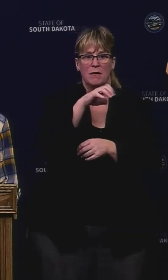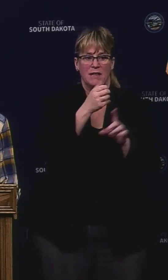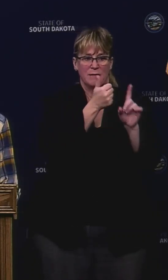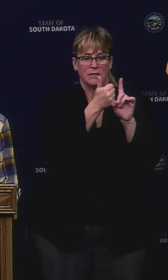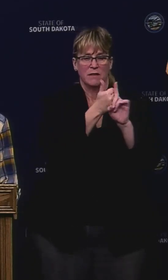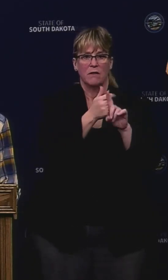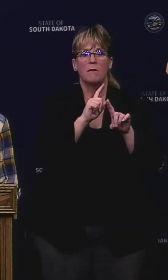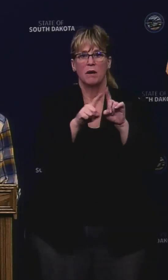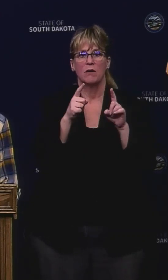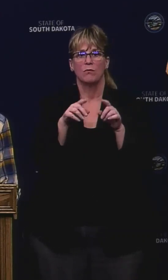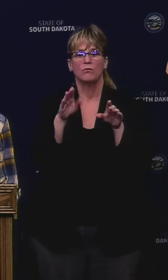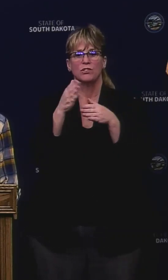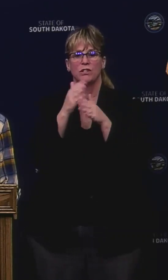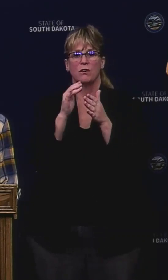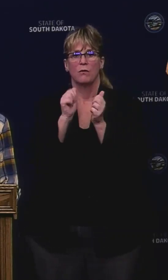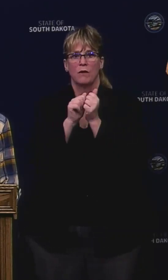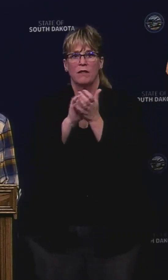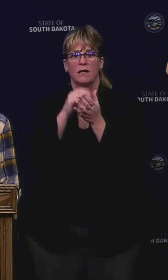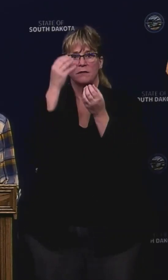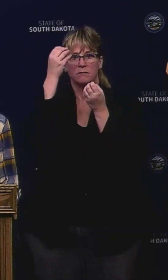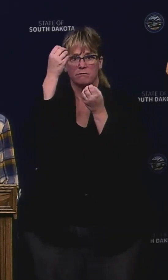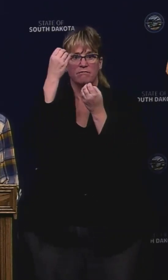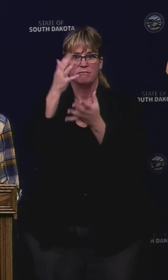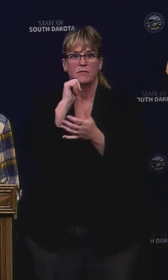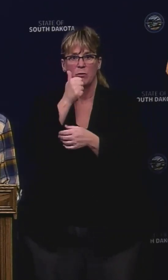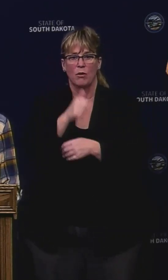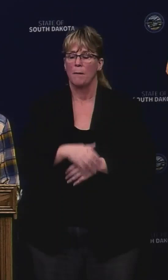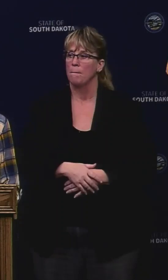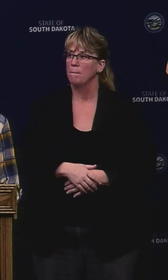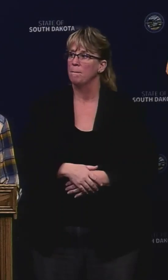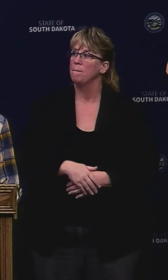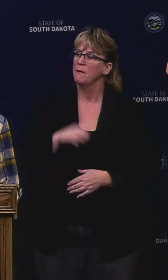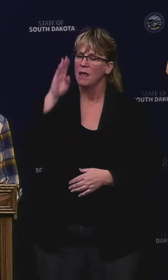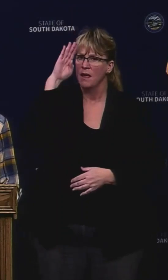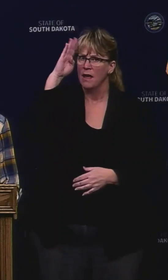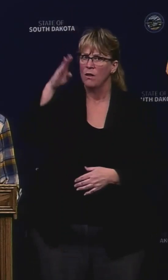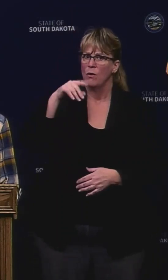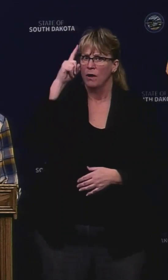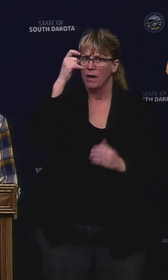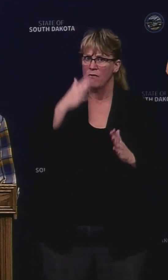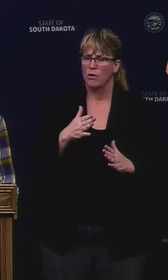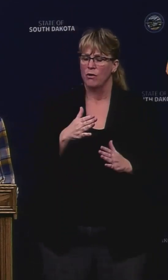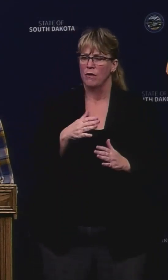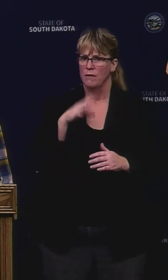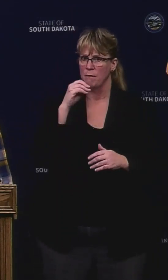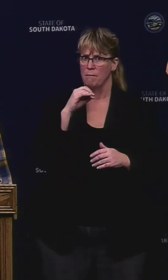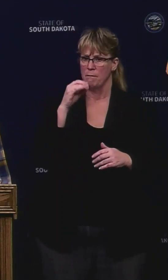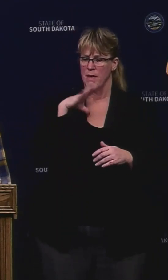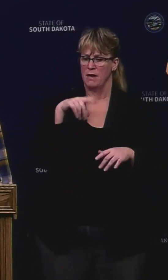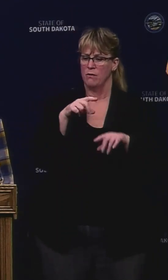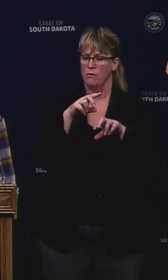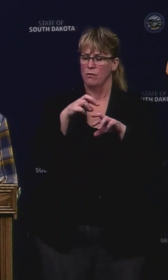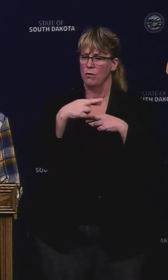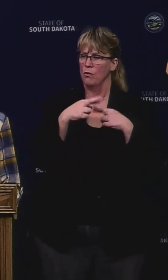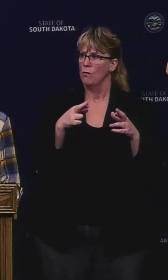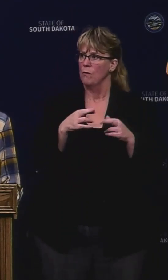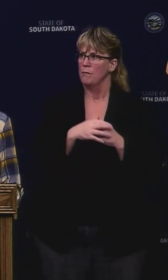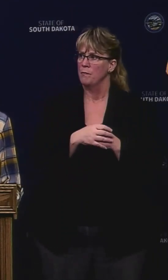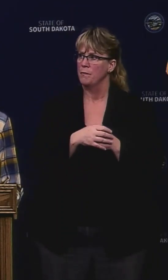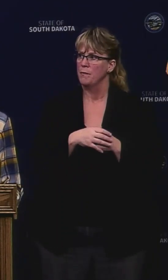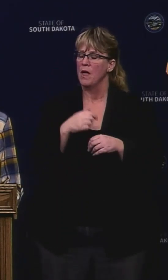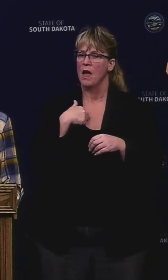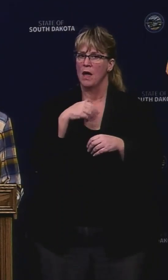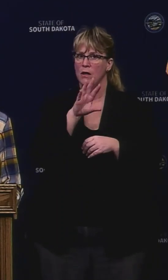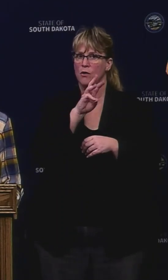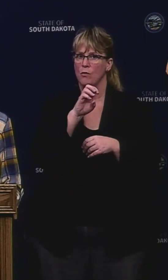give more guidance on what that looks like tomorrow. Hi, Governor. Yes. On your website now has cases